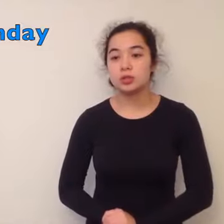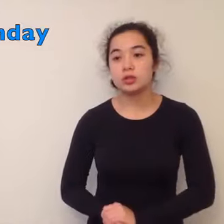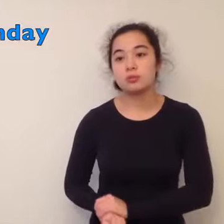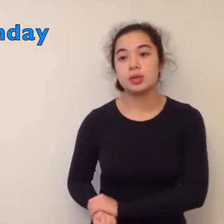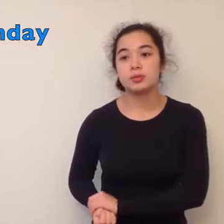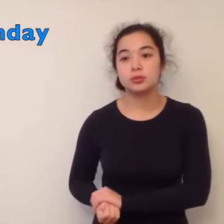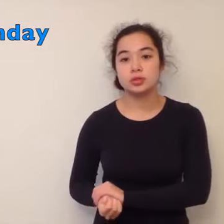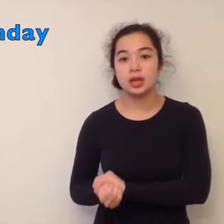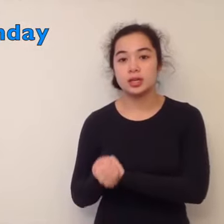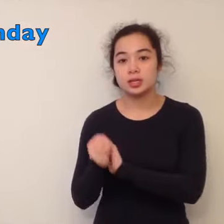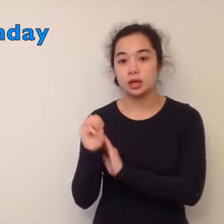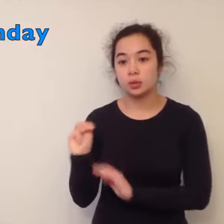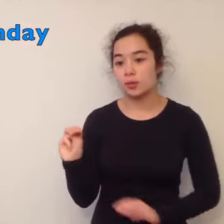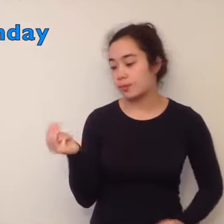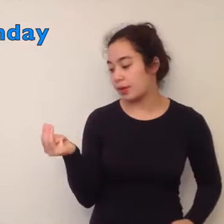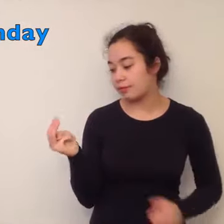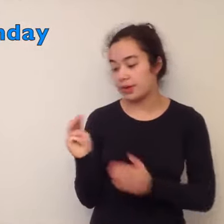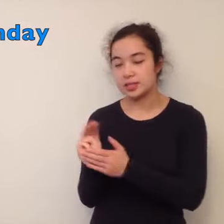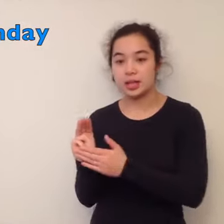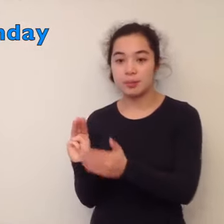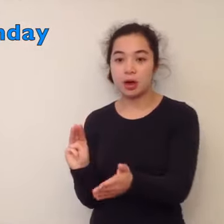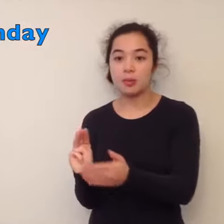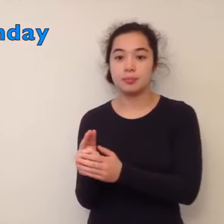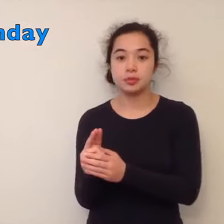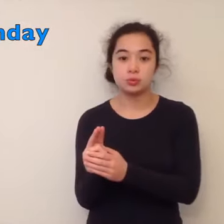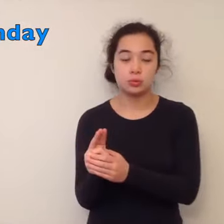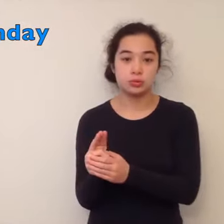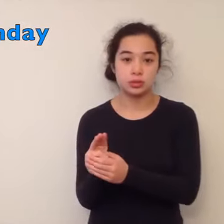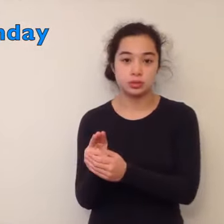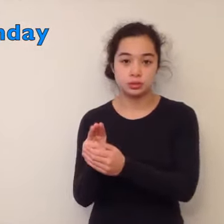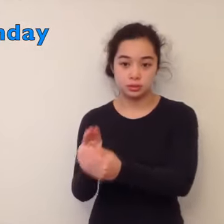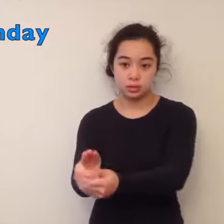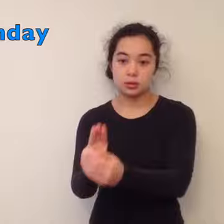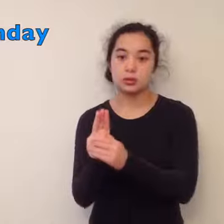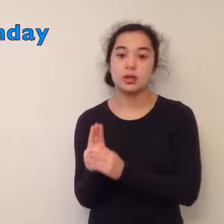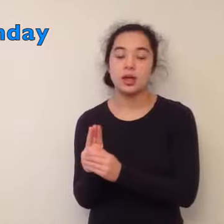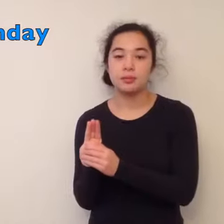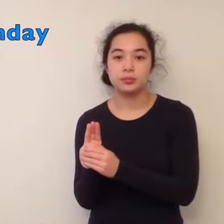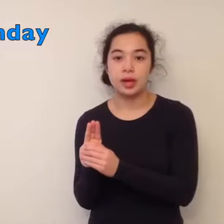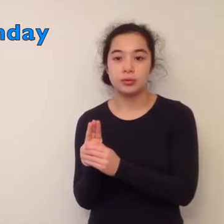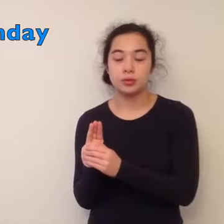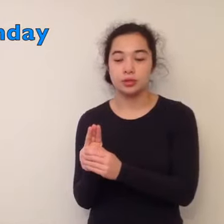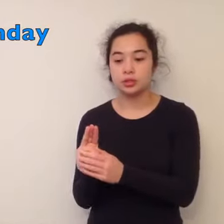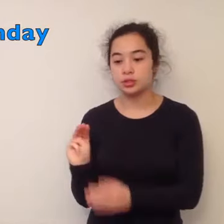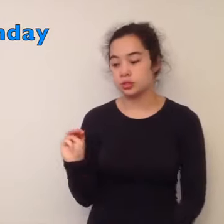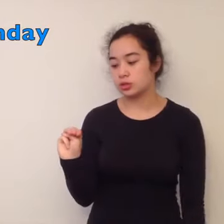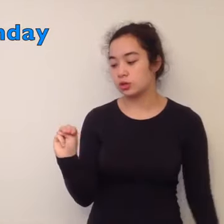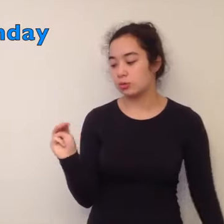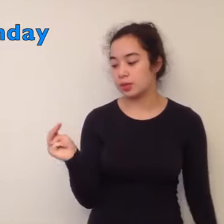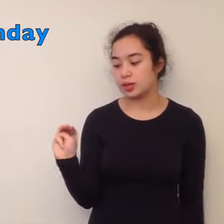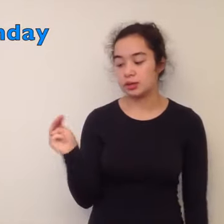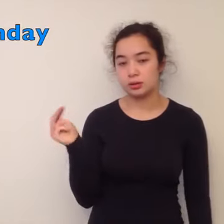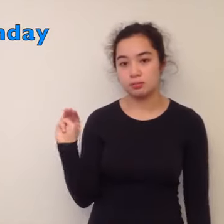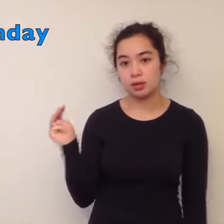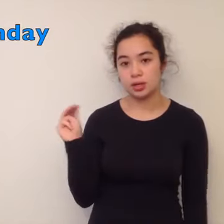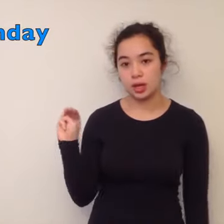also people who sign it the other way and face their palm towards outwards, and so it will be